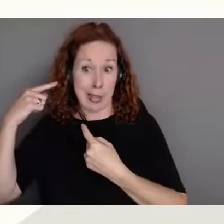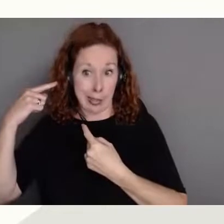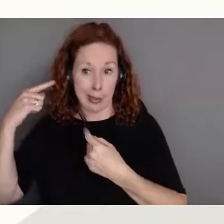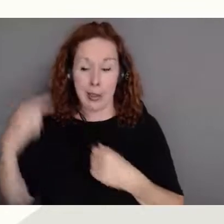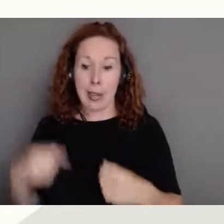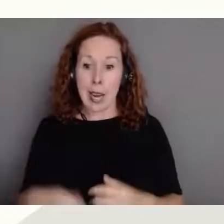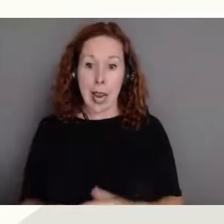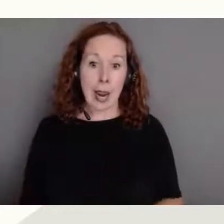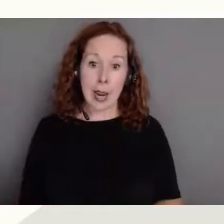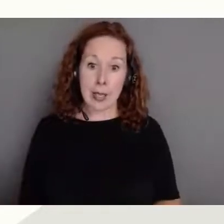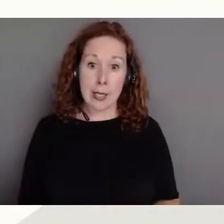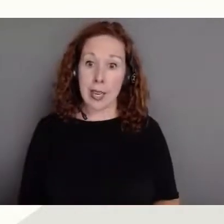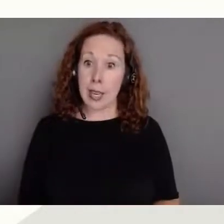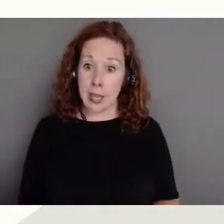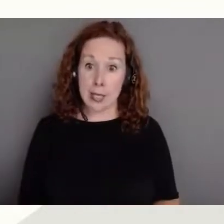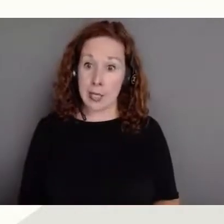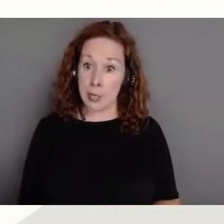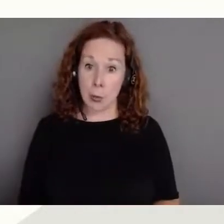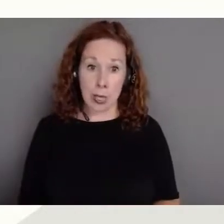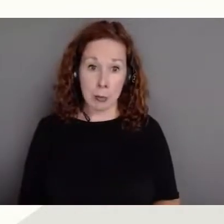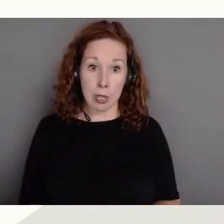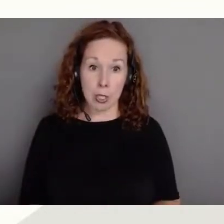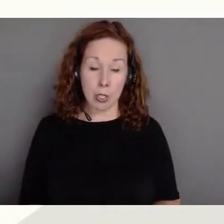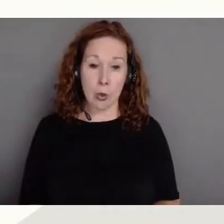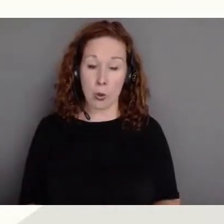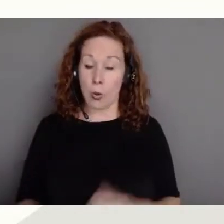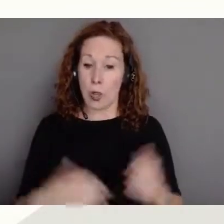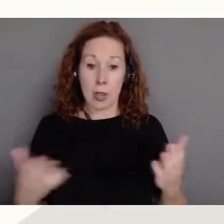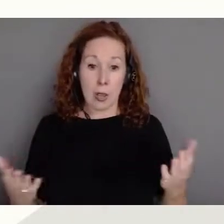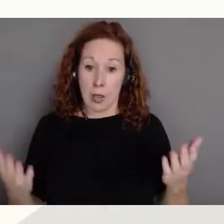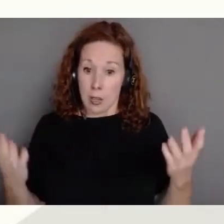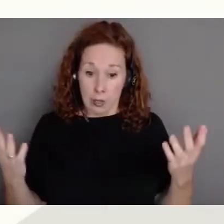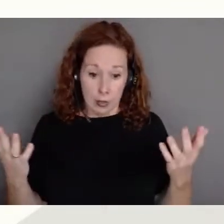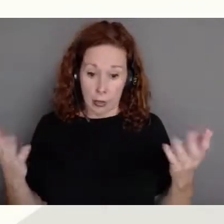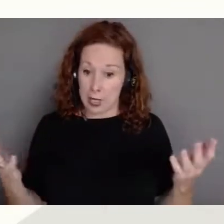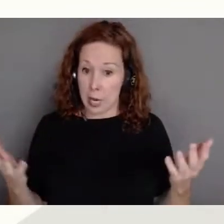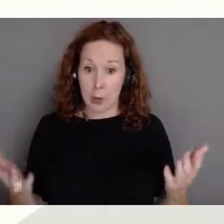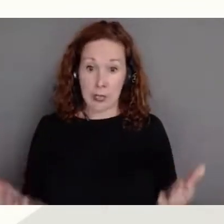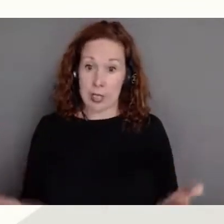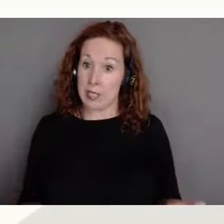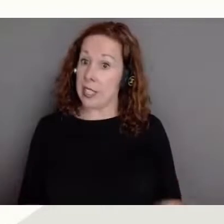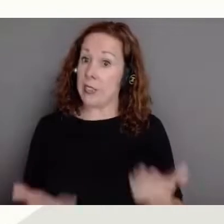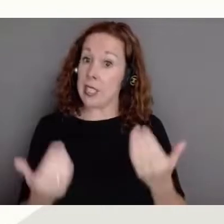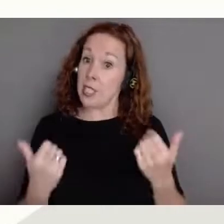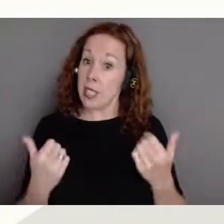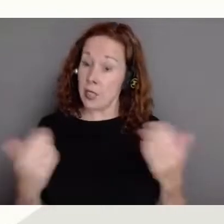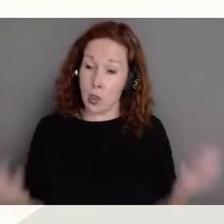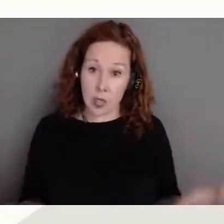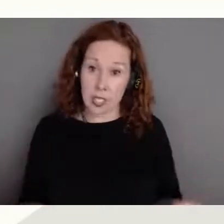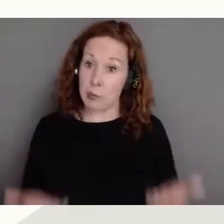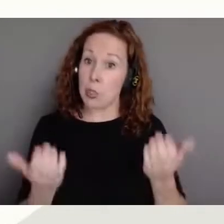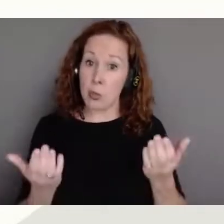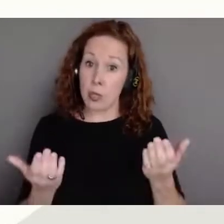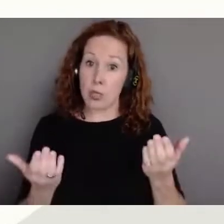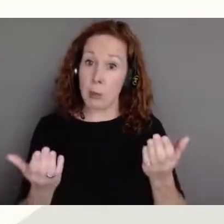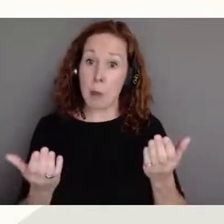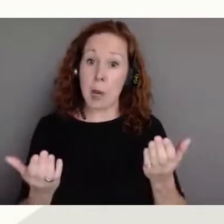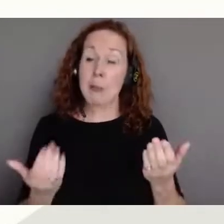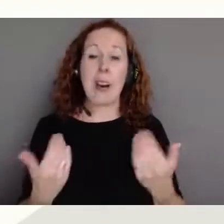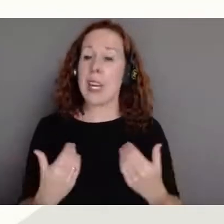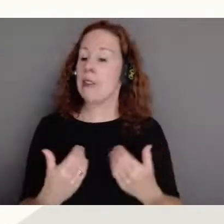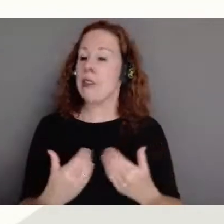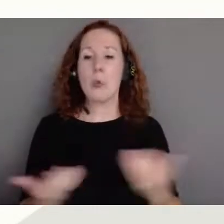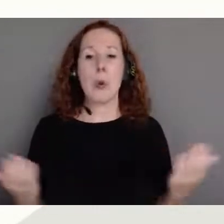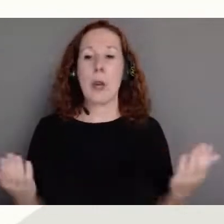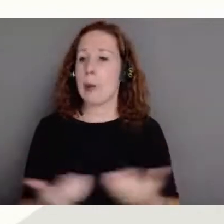in my ear, Oh and wow. Yeah. it's pretty much so. For example, if it's a deaf initiated call, a deaf person would pop